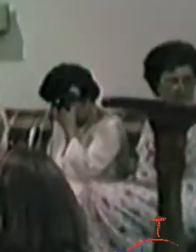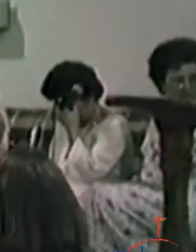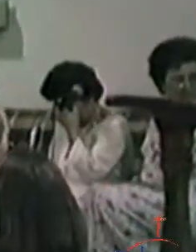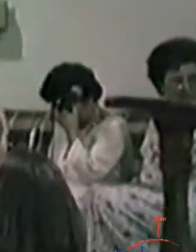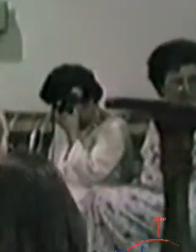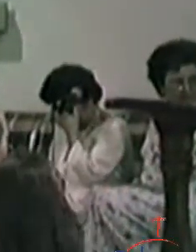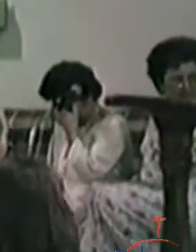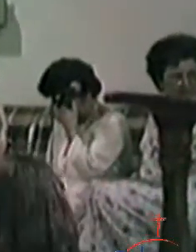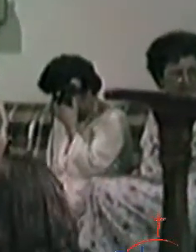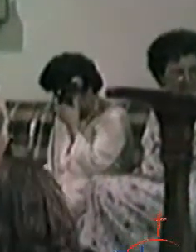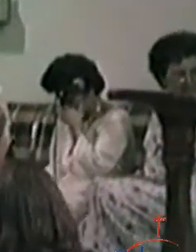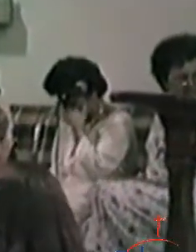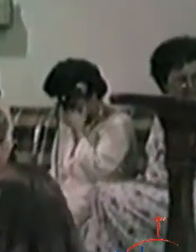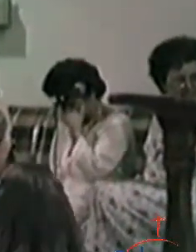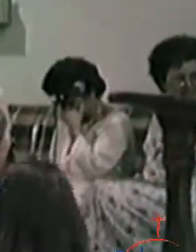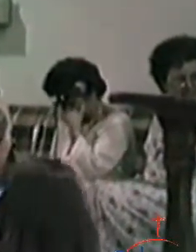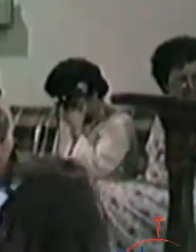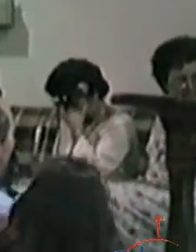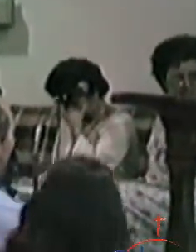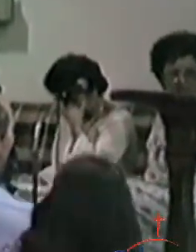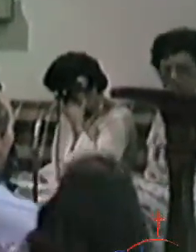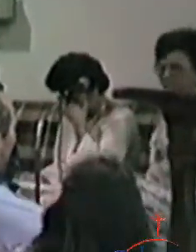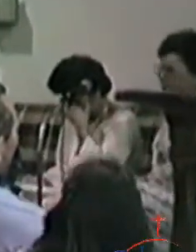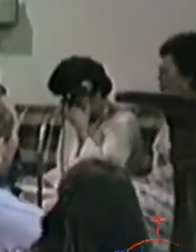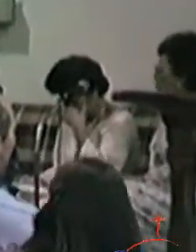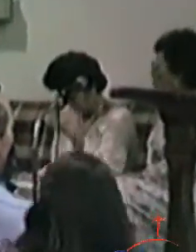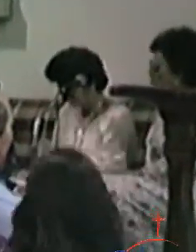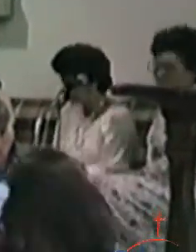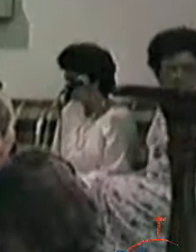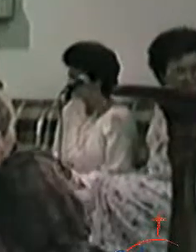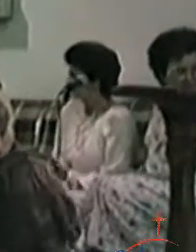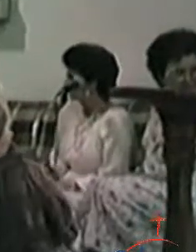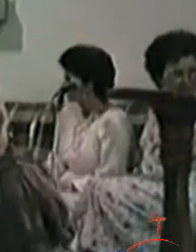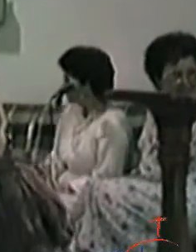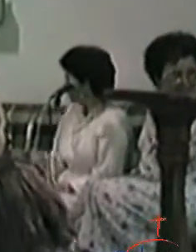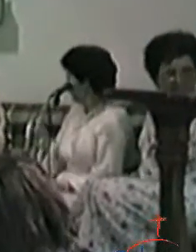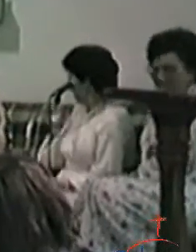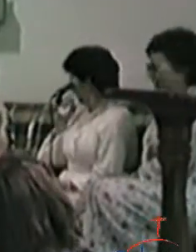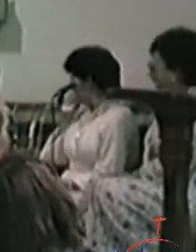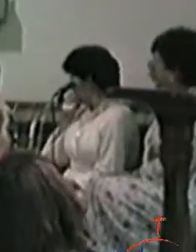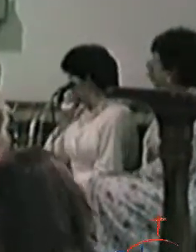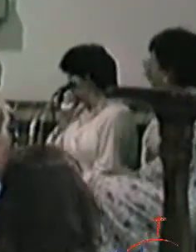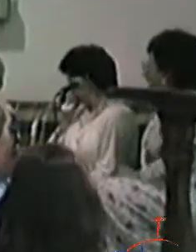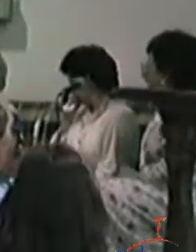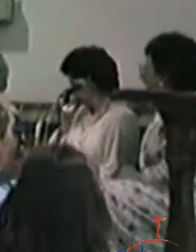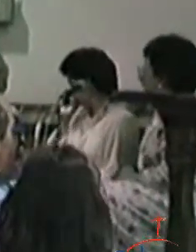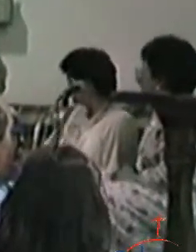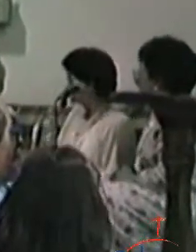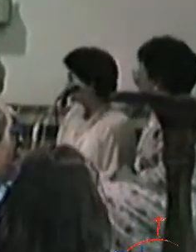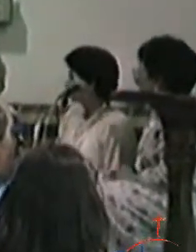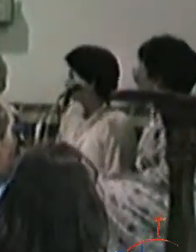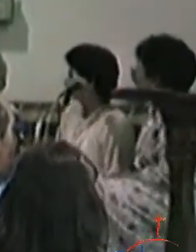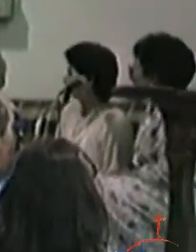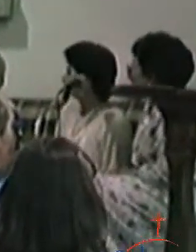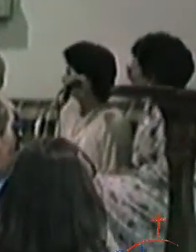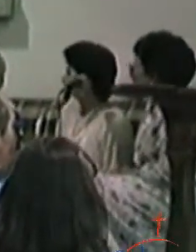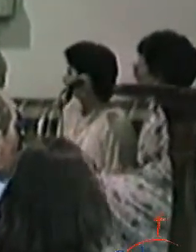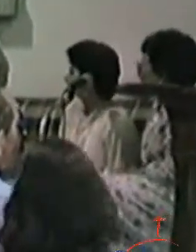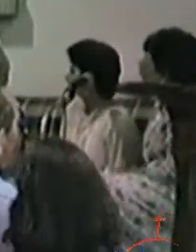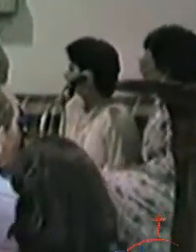she pulled this thing out of the wire, and she began to shake it. And I said, Debbie, what is that? And she said, this is Walter Sweden